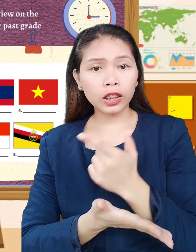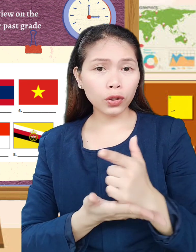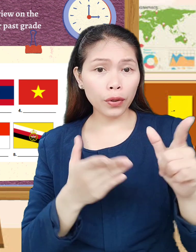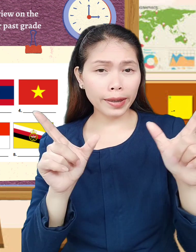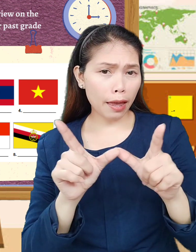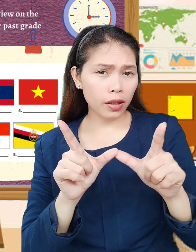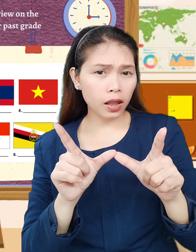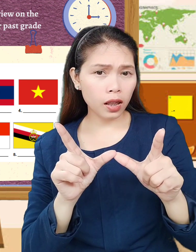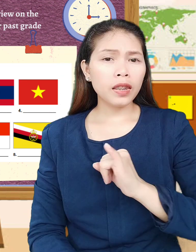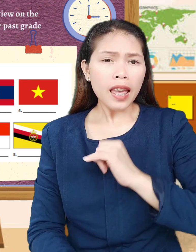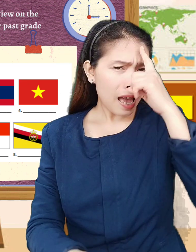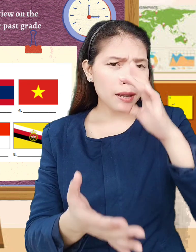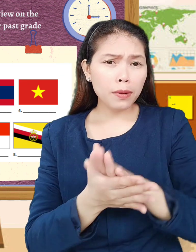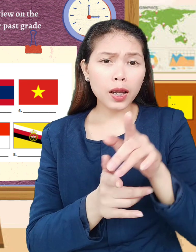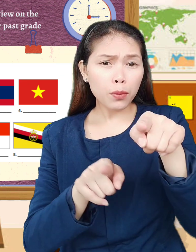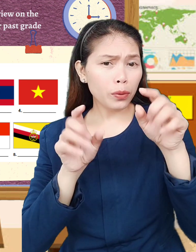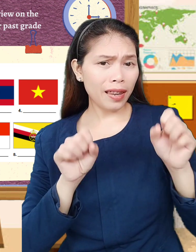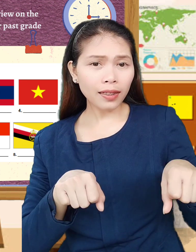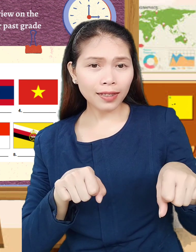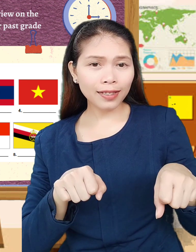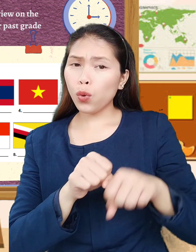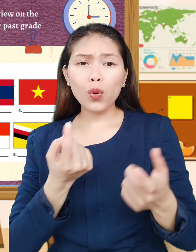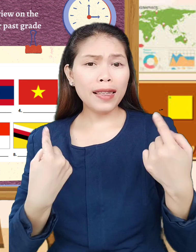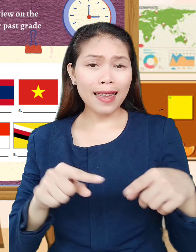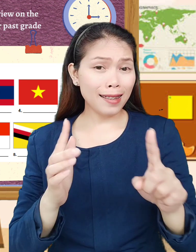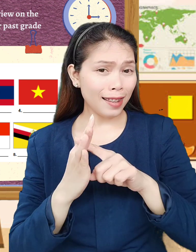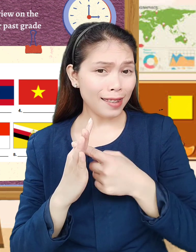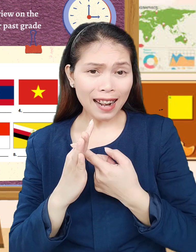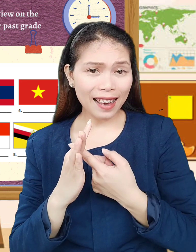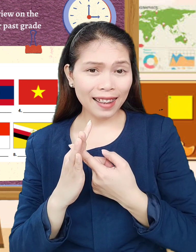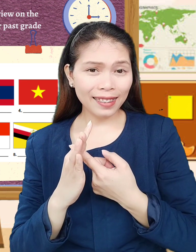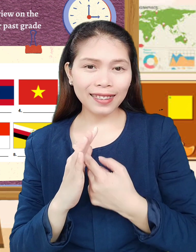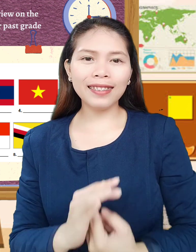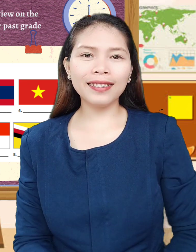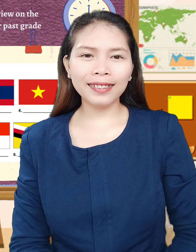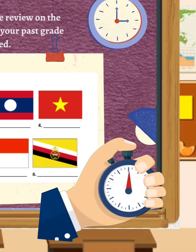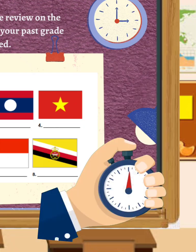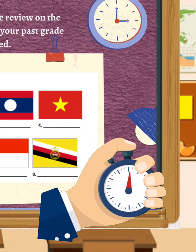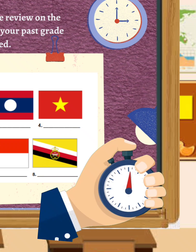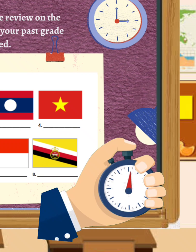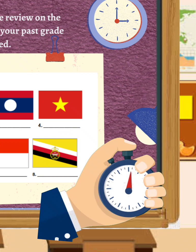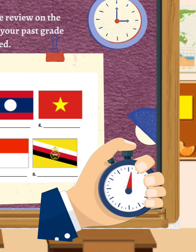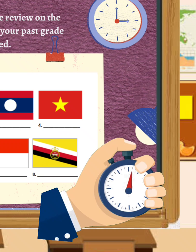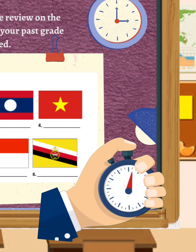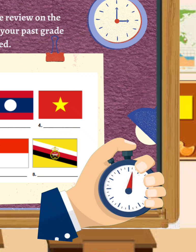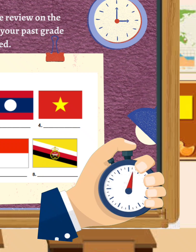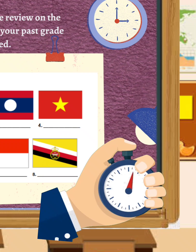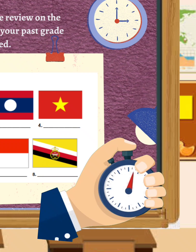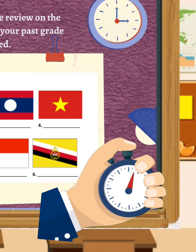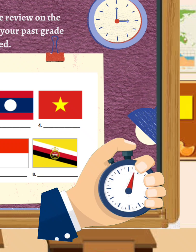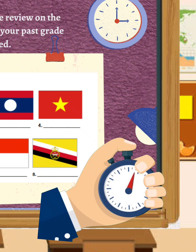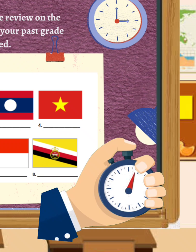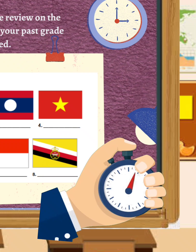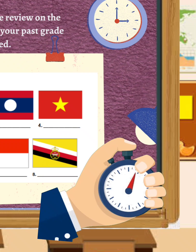your past grade level? I believe you can, so let's get started.